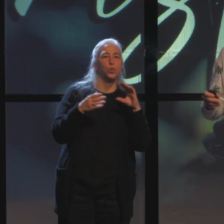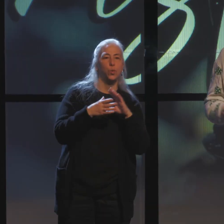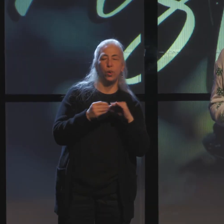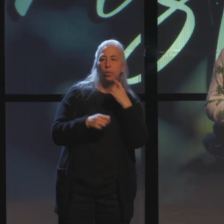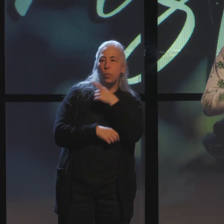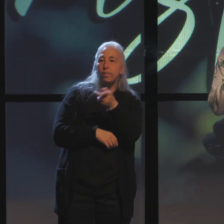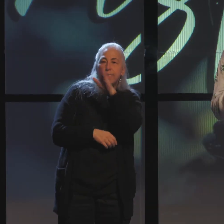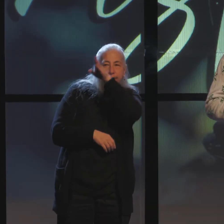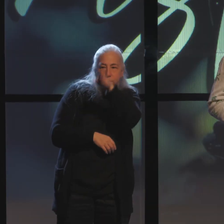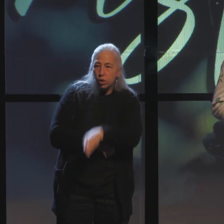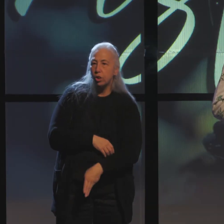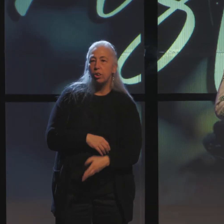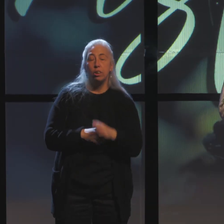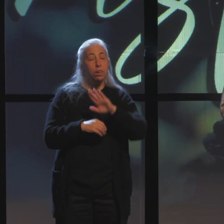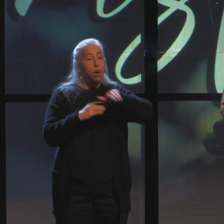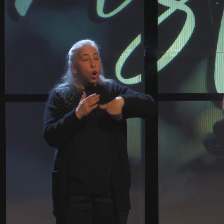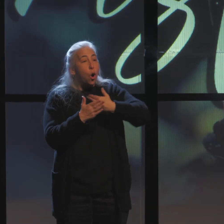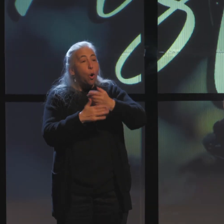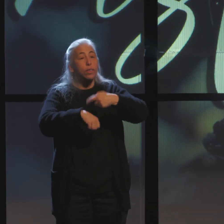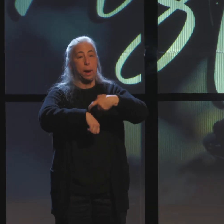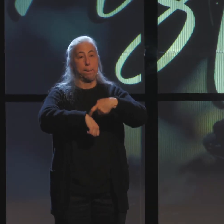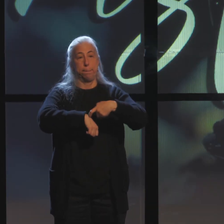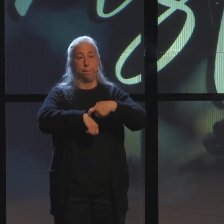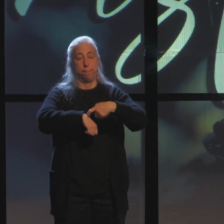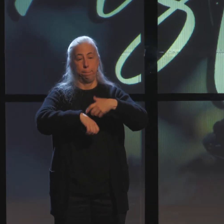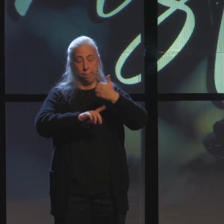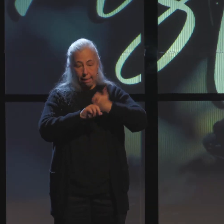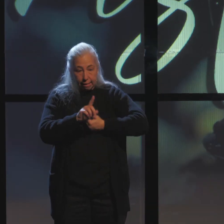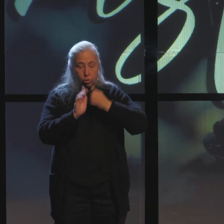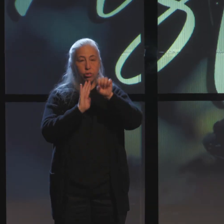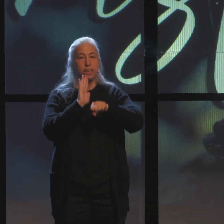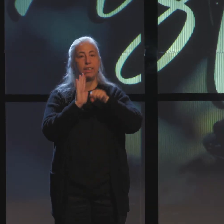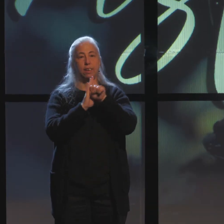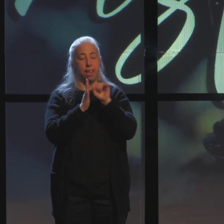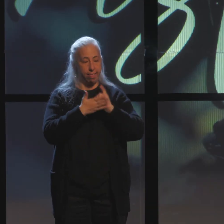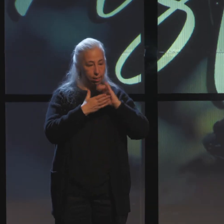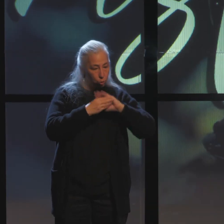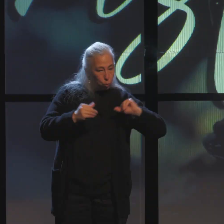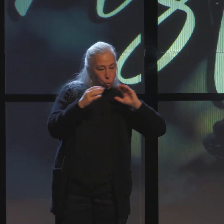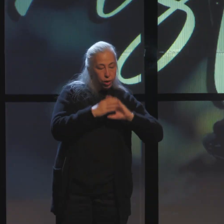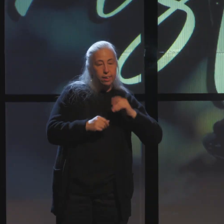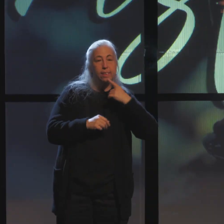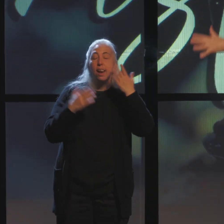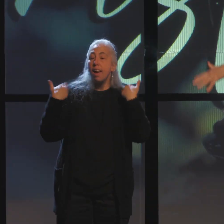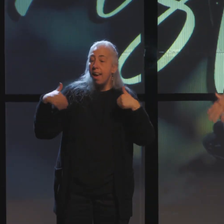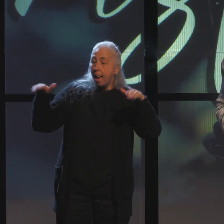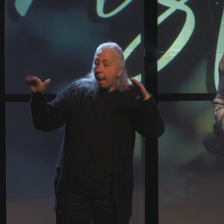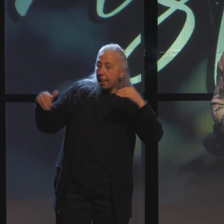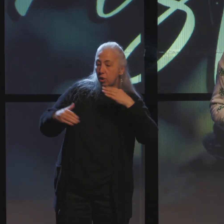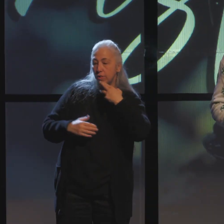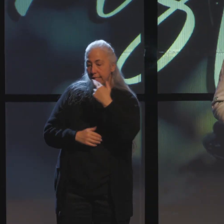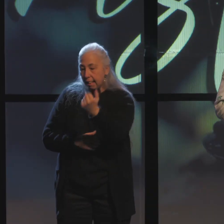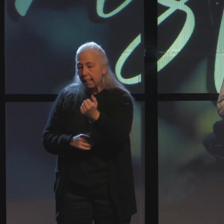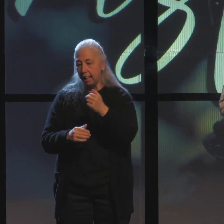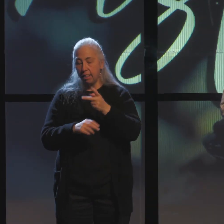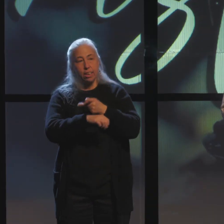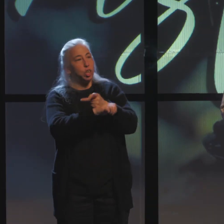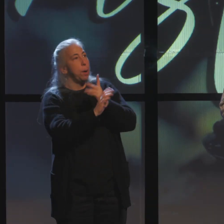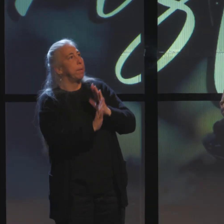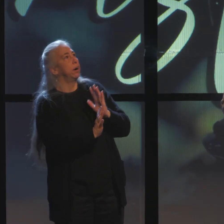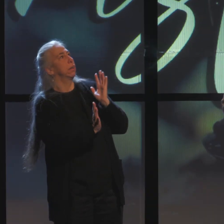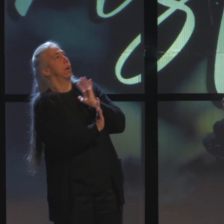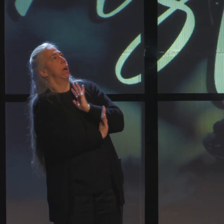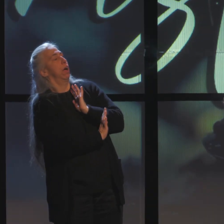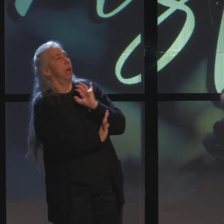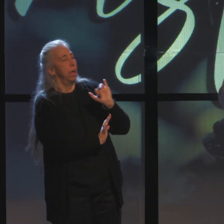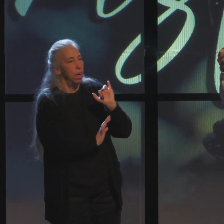Never. Through every age, every season, this story has been told of angels singing, of the shepherds trembling, a child born